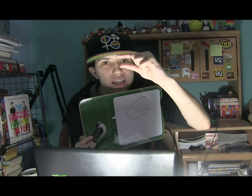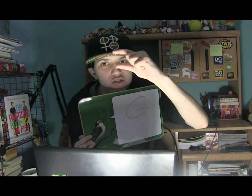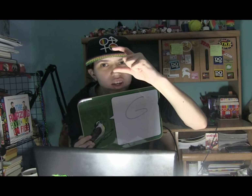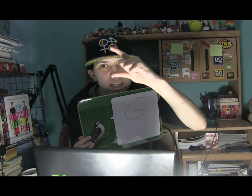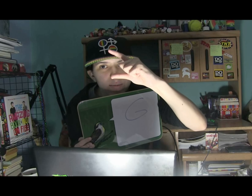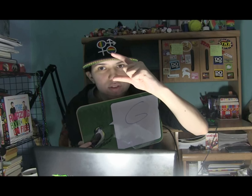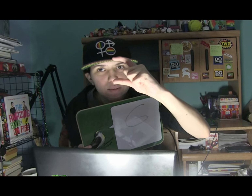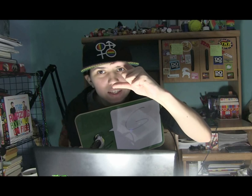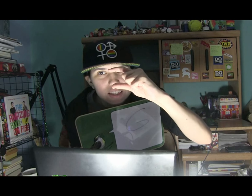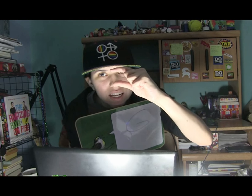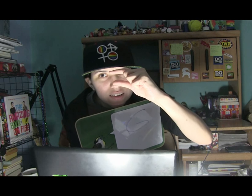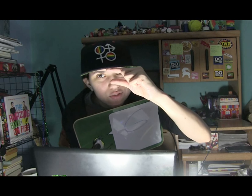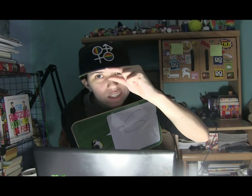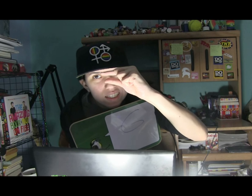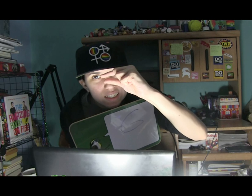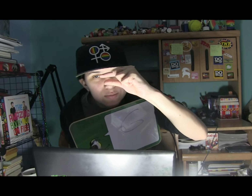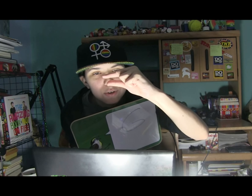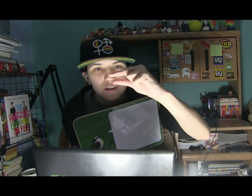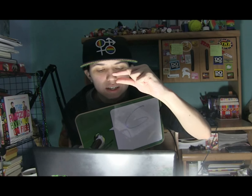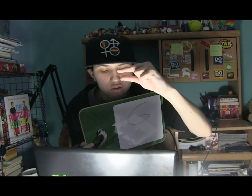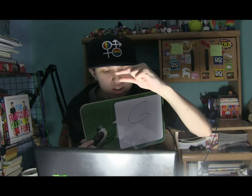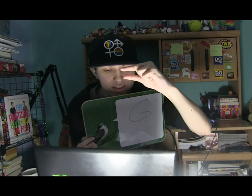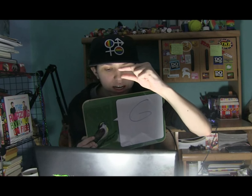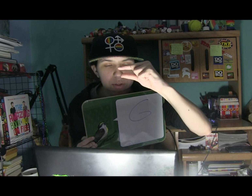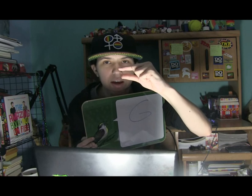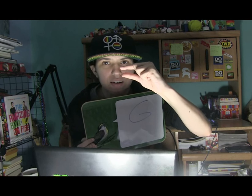you're trying to capture something that's really small, and you just stop there.